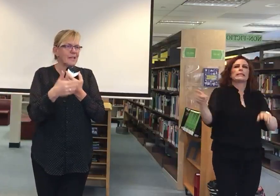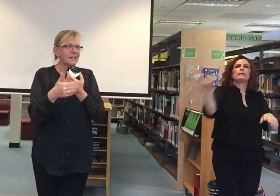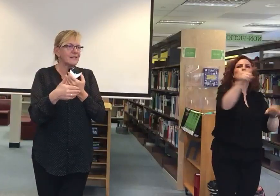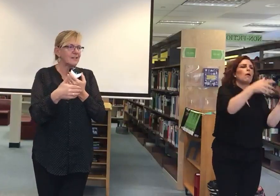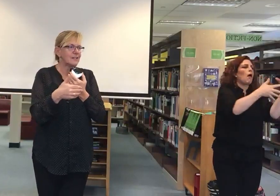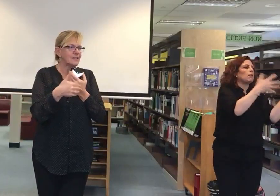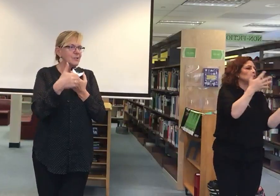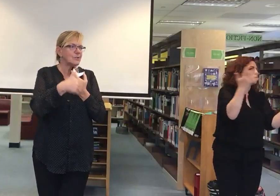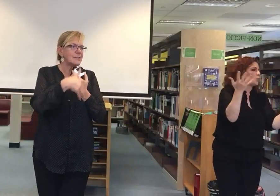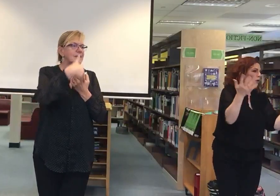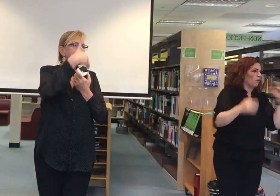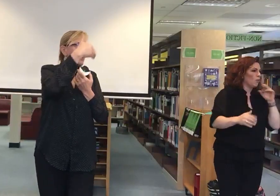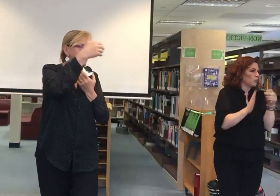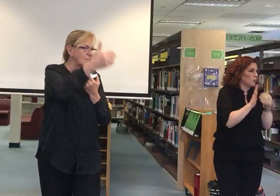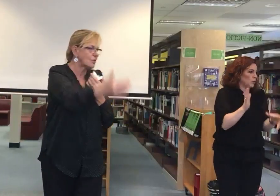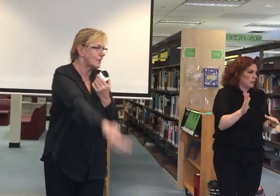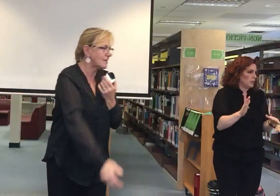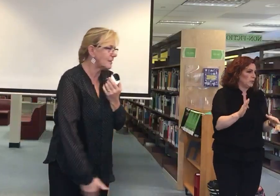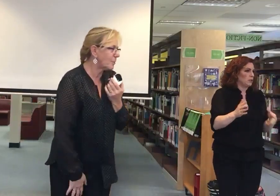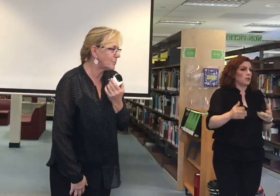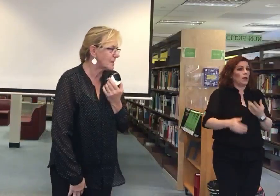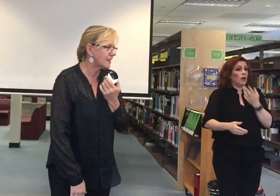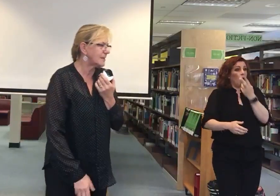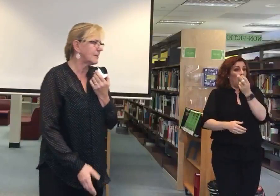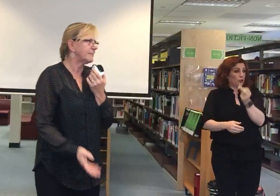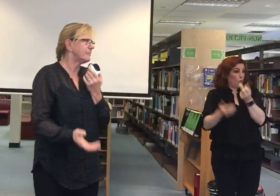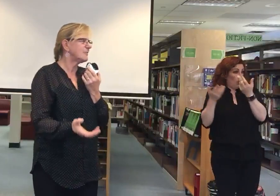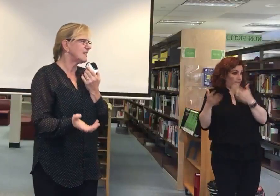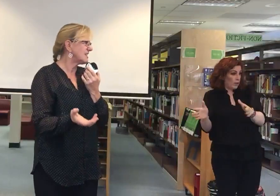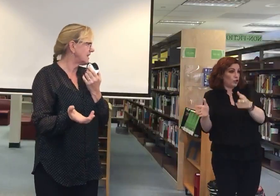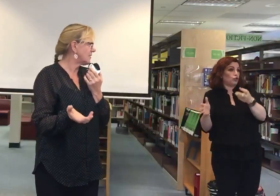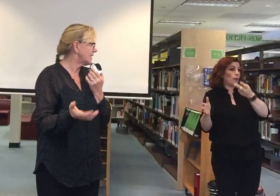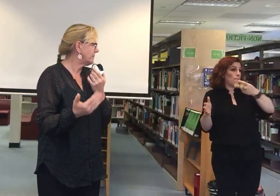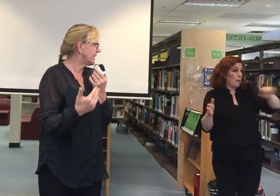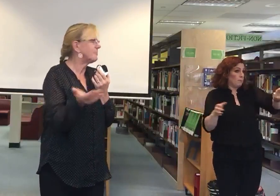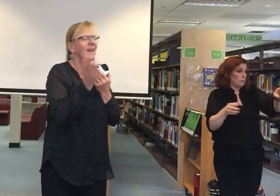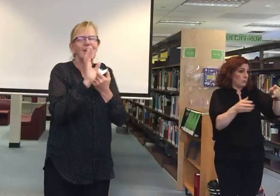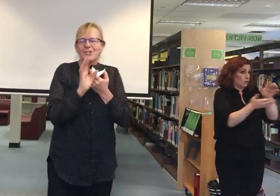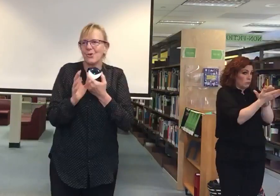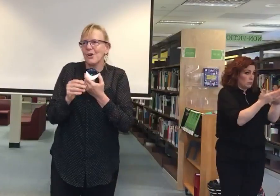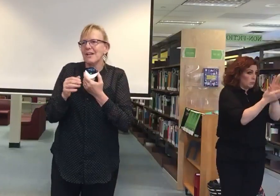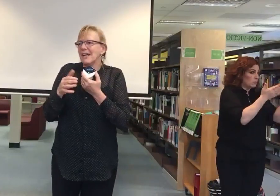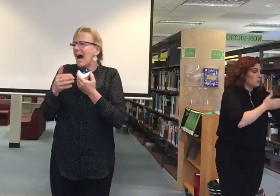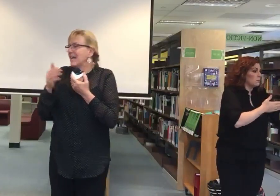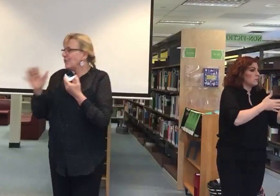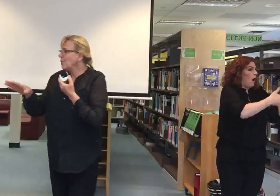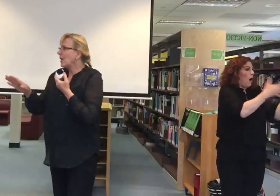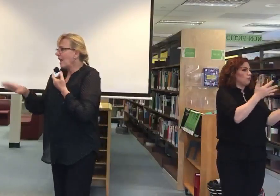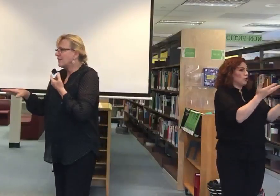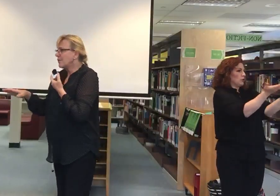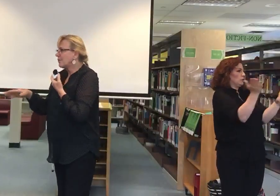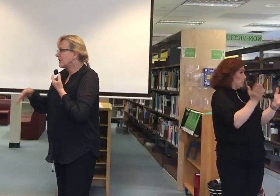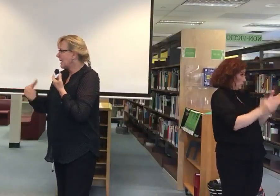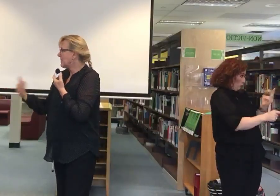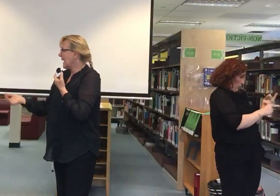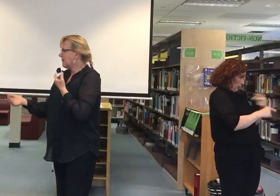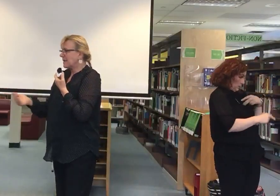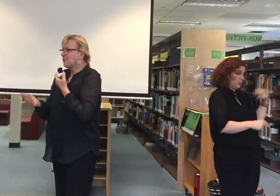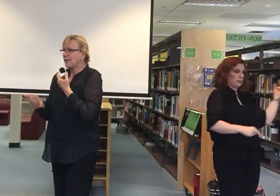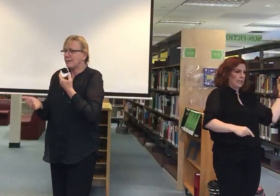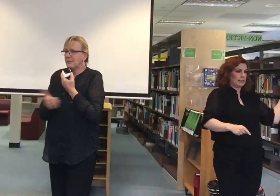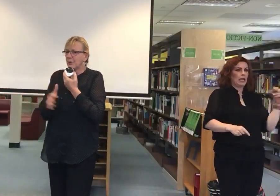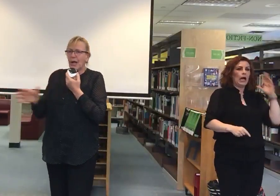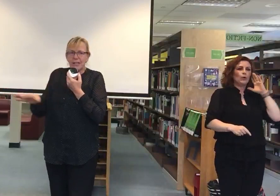our post-secondary students as they transition into post-secondary. Did I say that right? Yeah. So I know a lot of you can